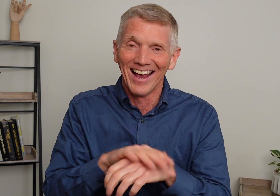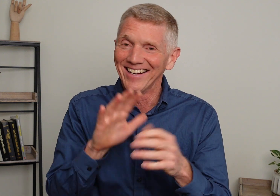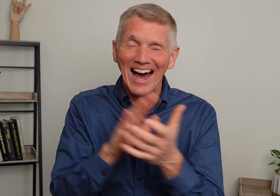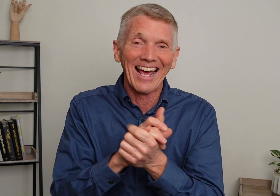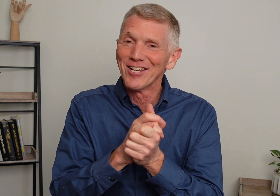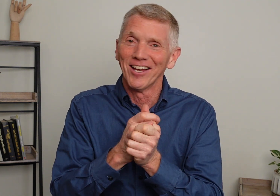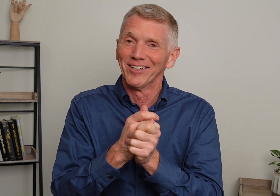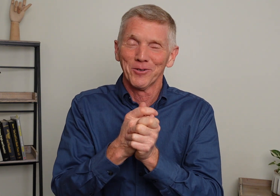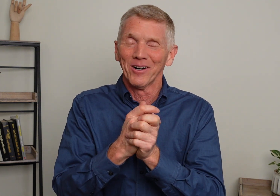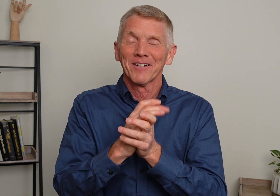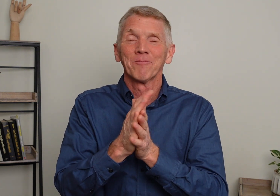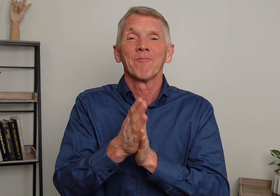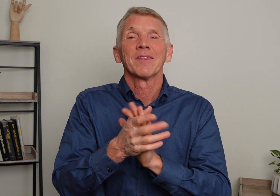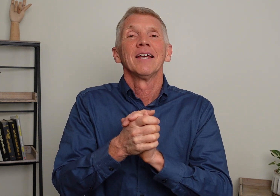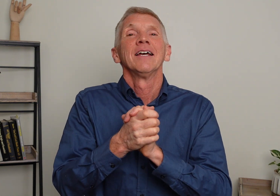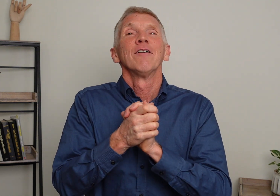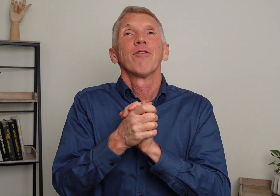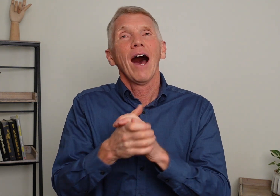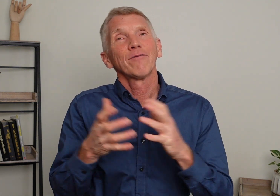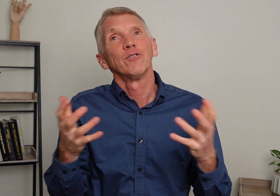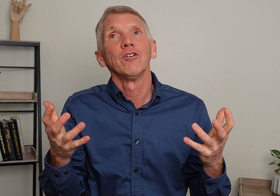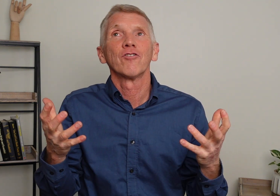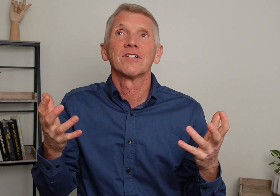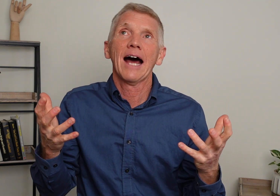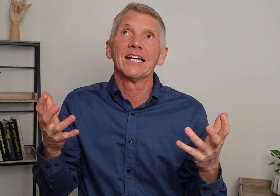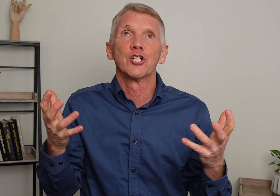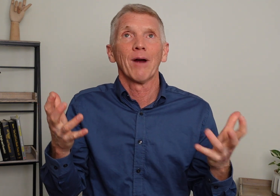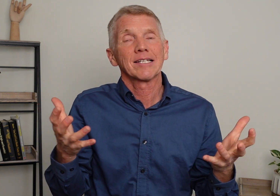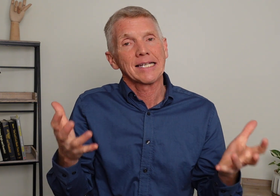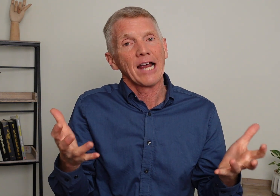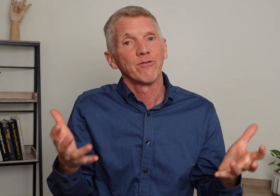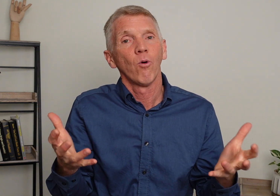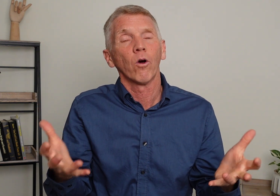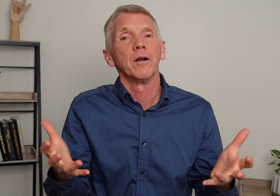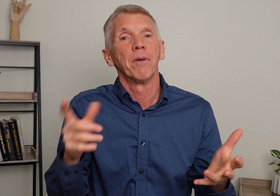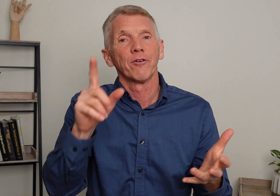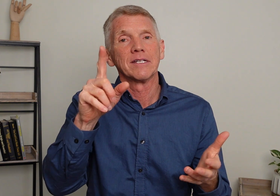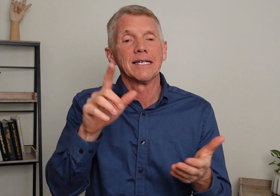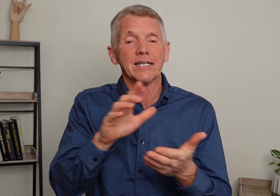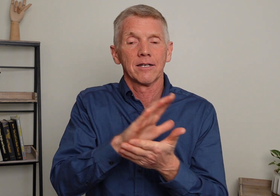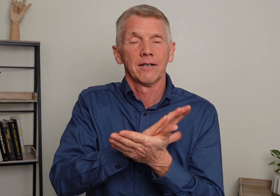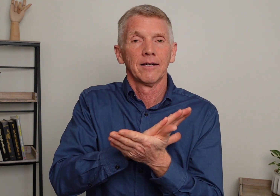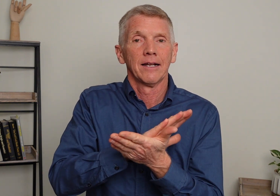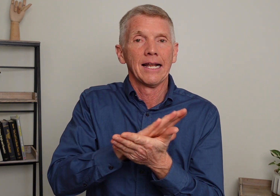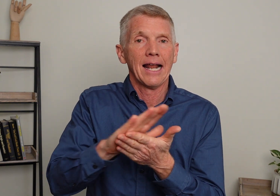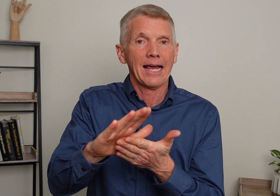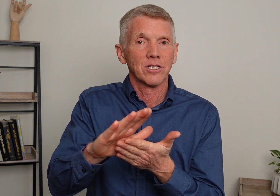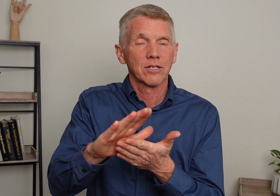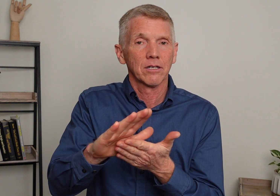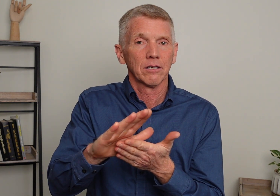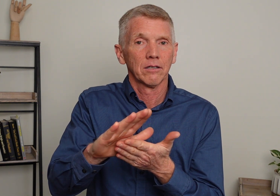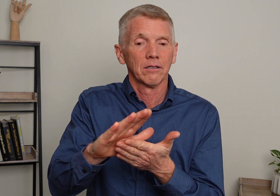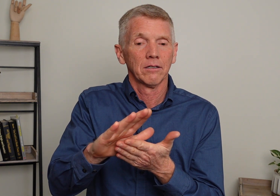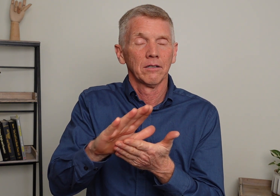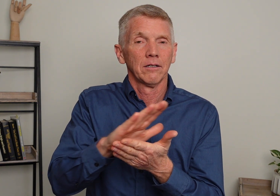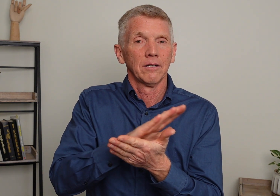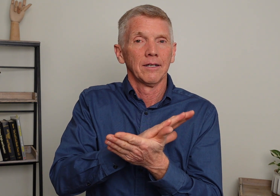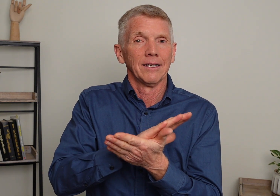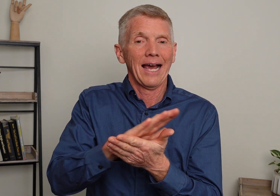not ASL, doesn't work. Thoughtful, there's not a direct sign for it, but there is this. Nice. Nice,